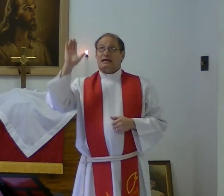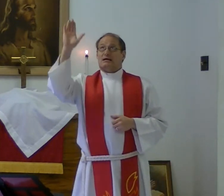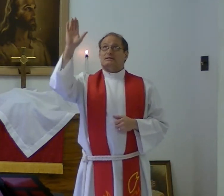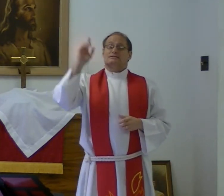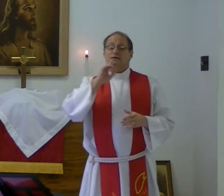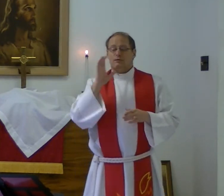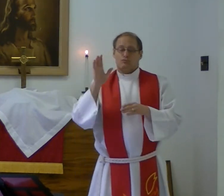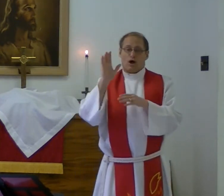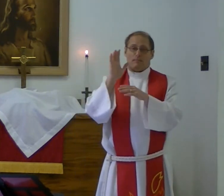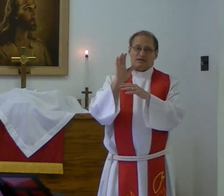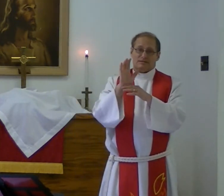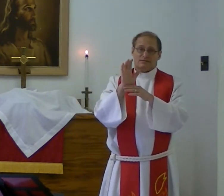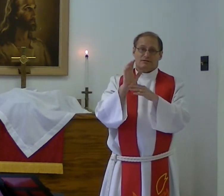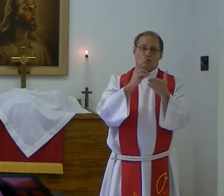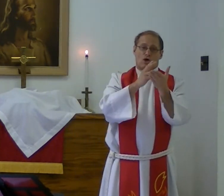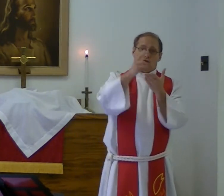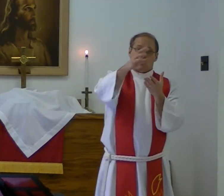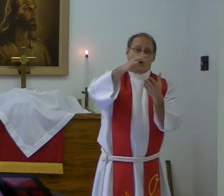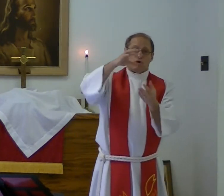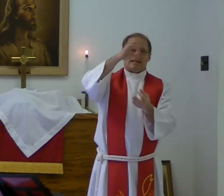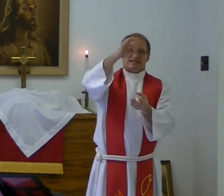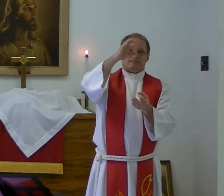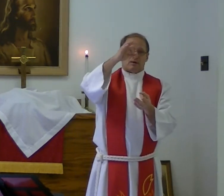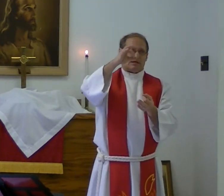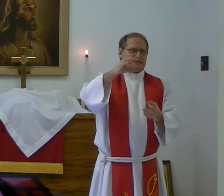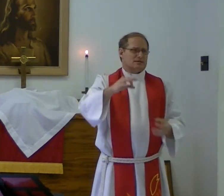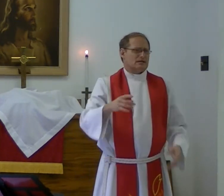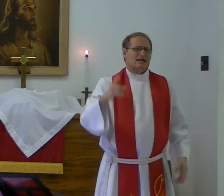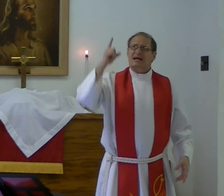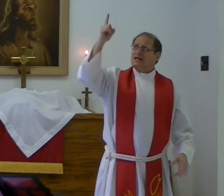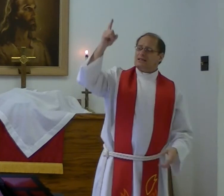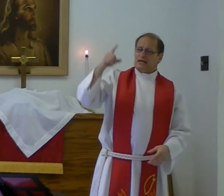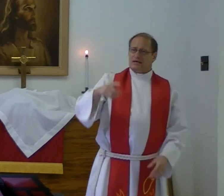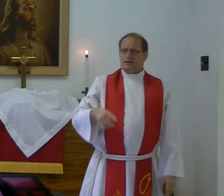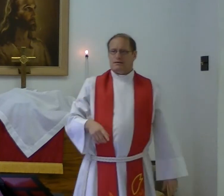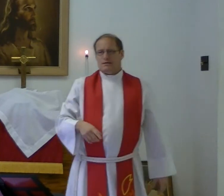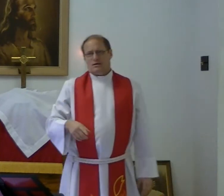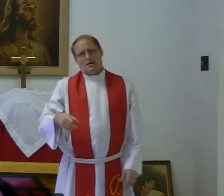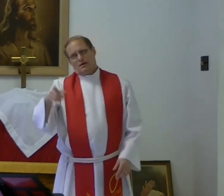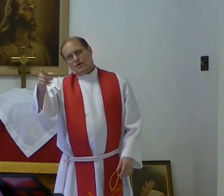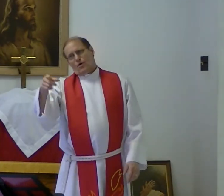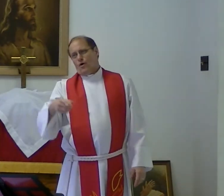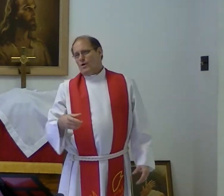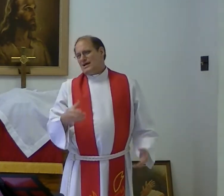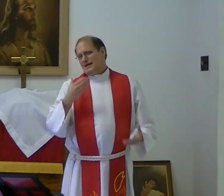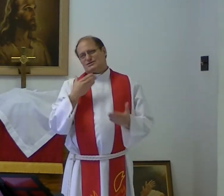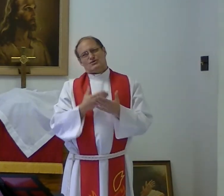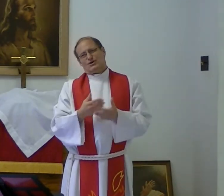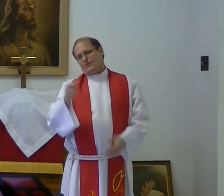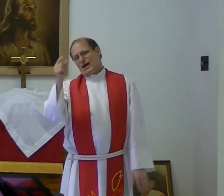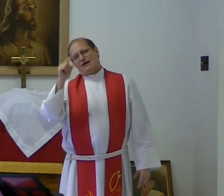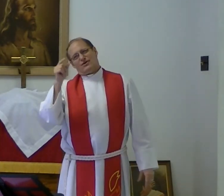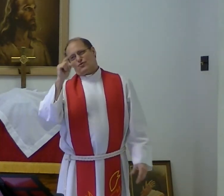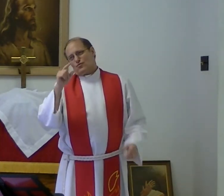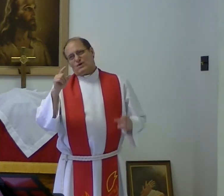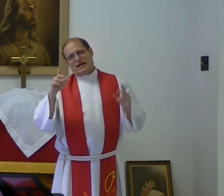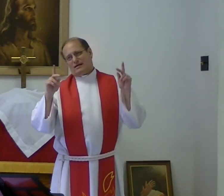His promise, the Holy Spirit, the... Oh, it's good that we have a Greek